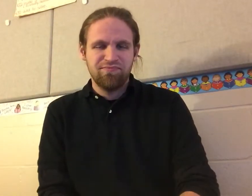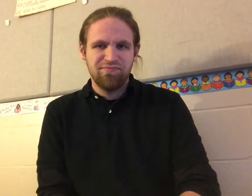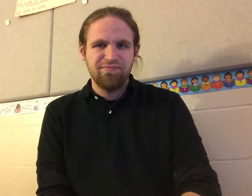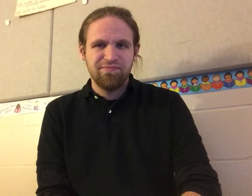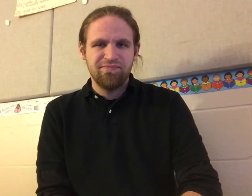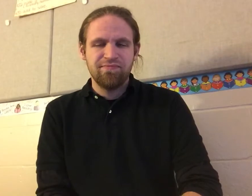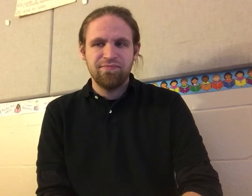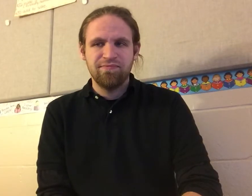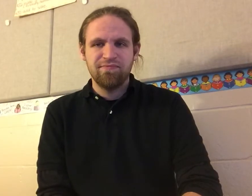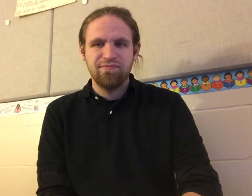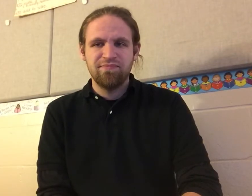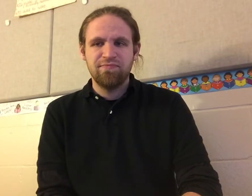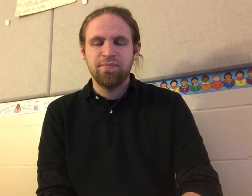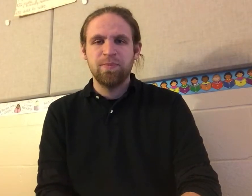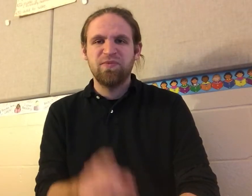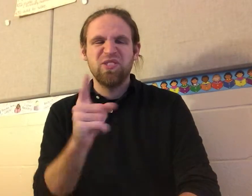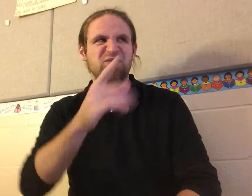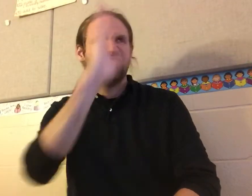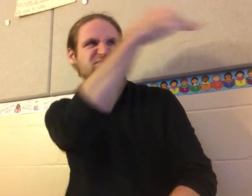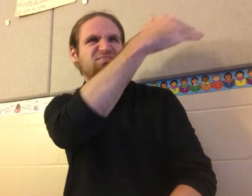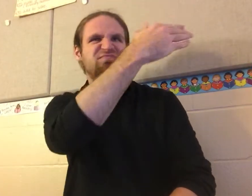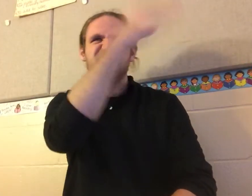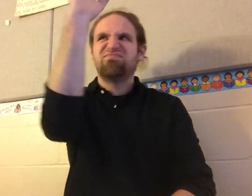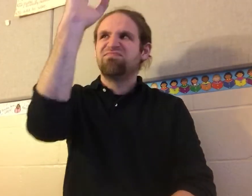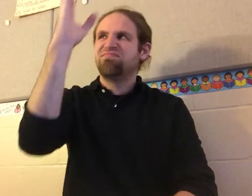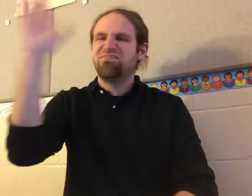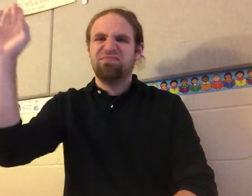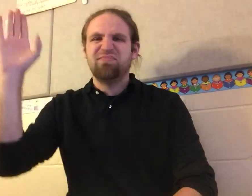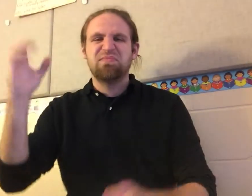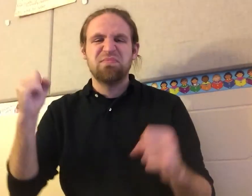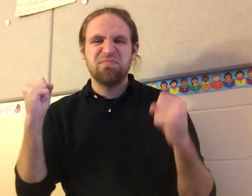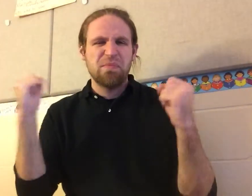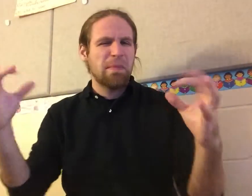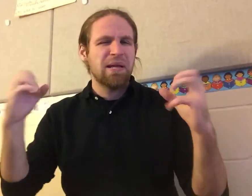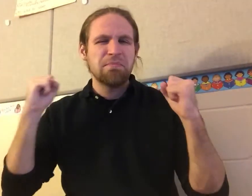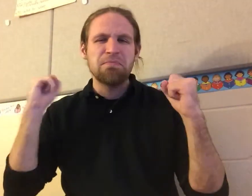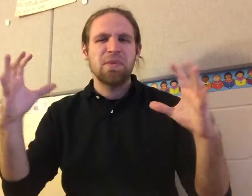So I'm guessing that you've swatted at one of my billions of cousins at least once in your life.